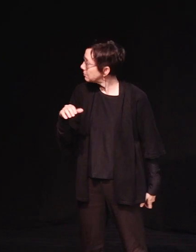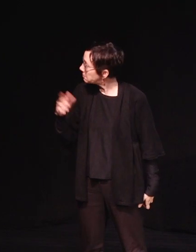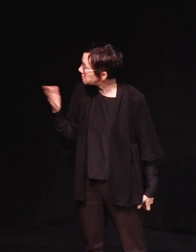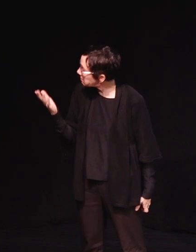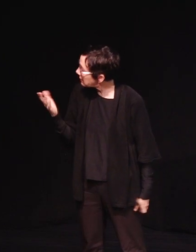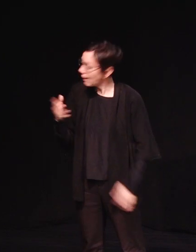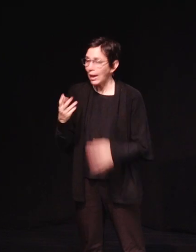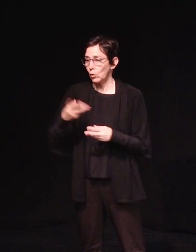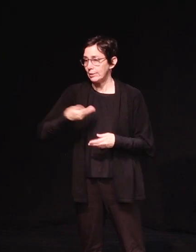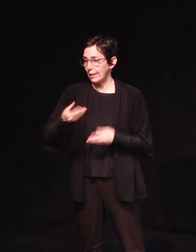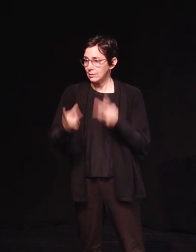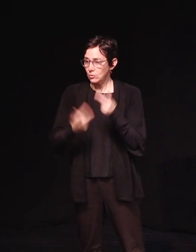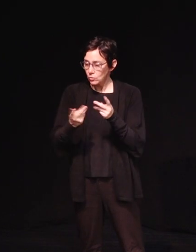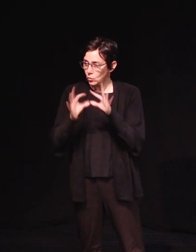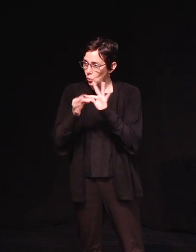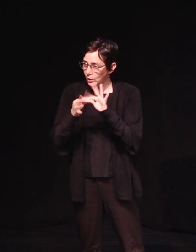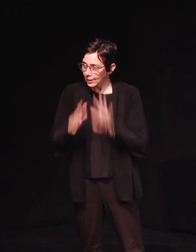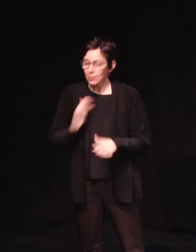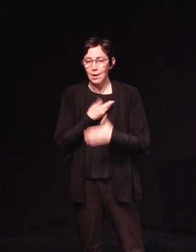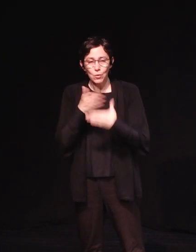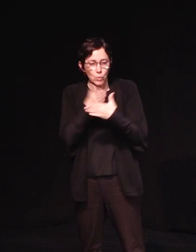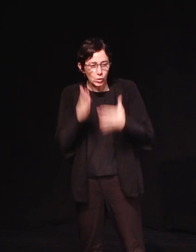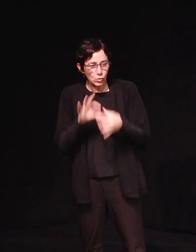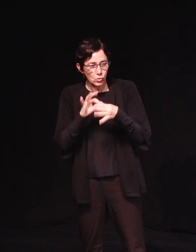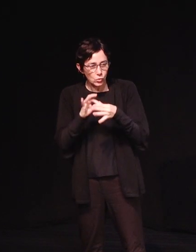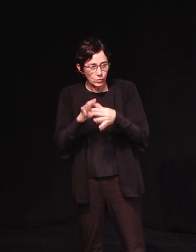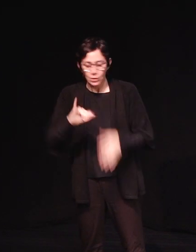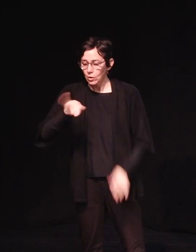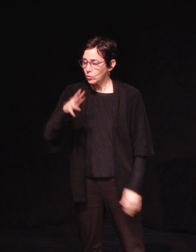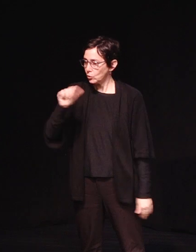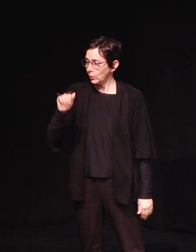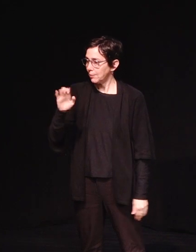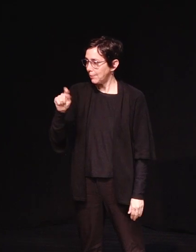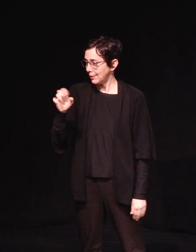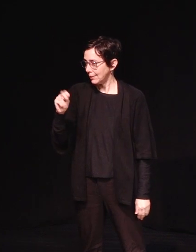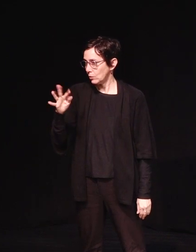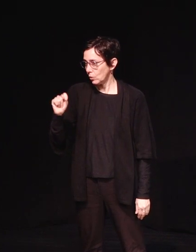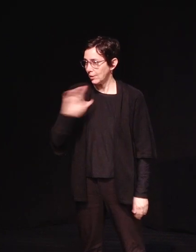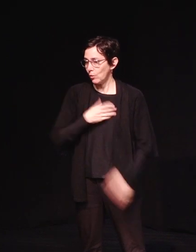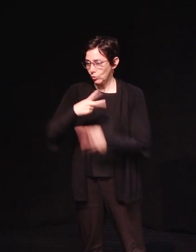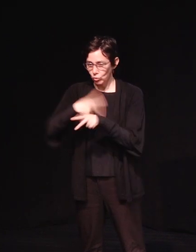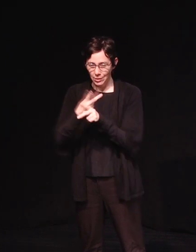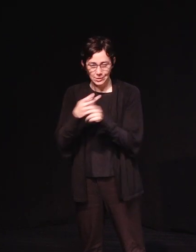Brett Stranier, our partner coordinator. Julia Betancourt, our production assistant.